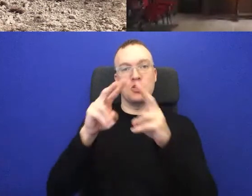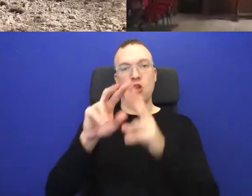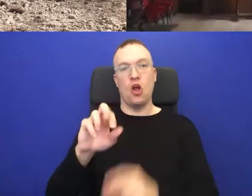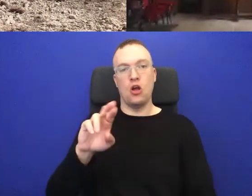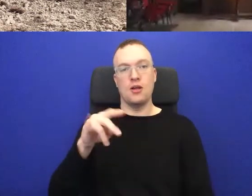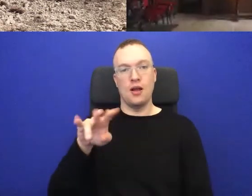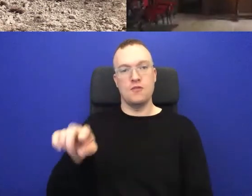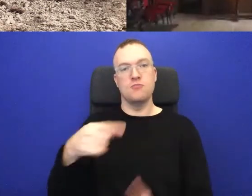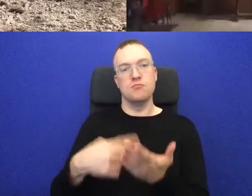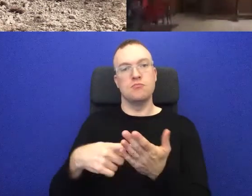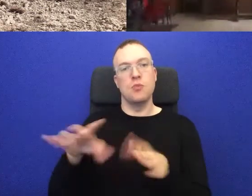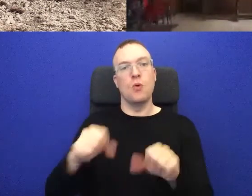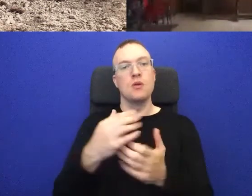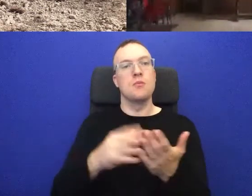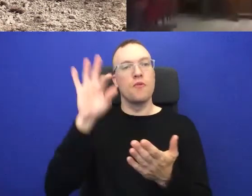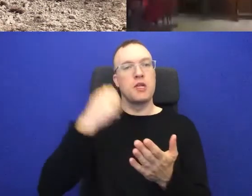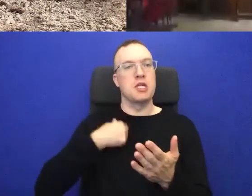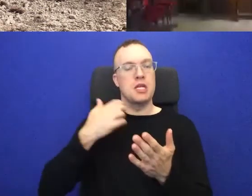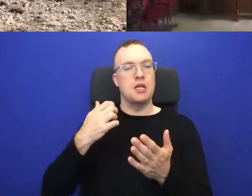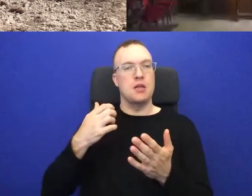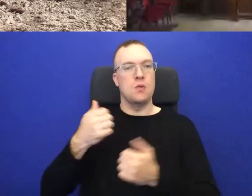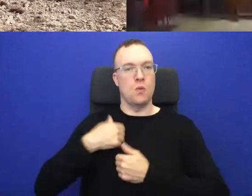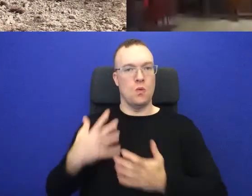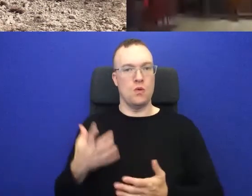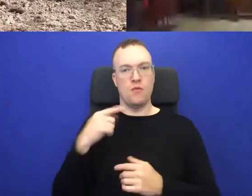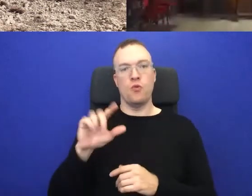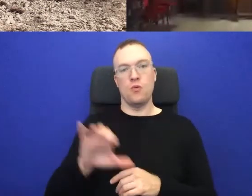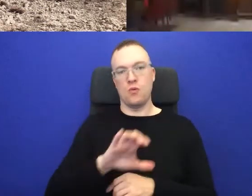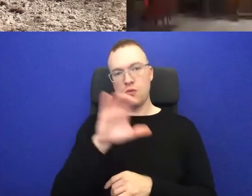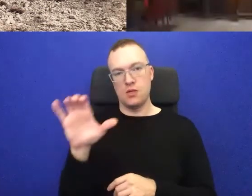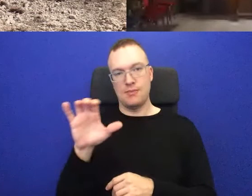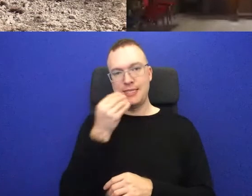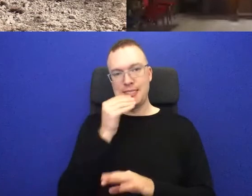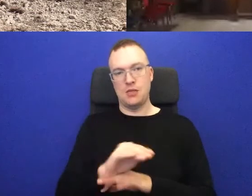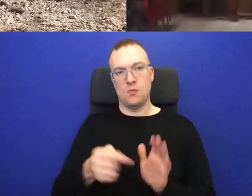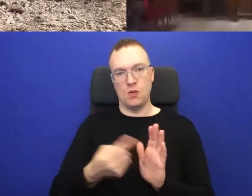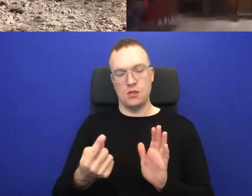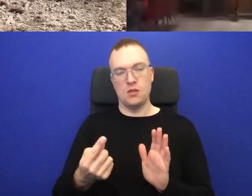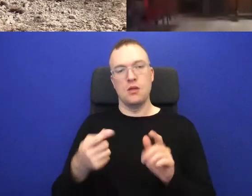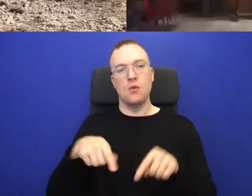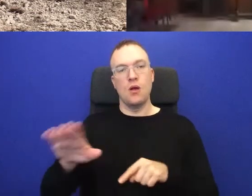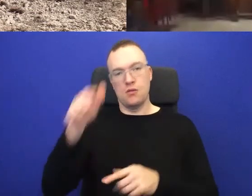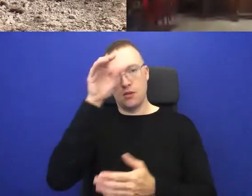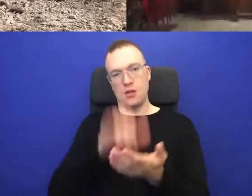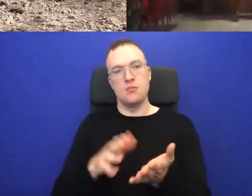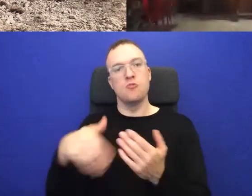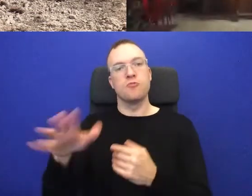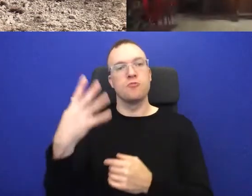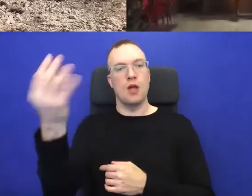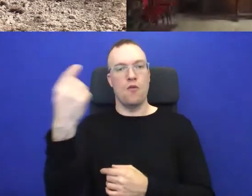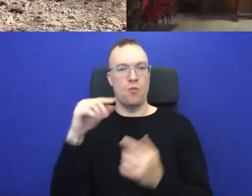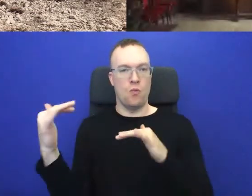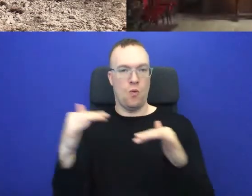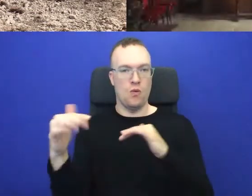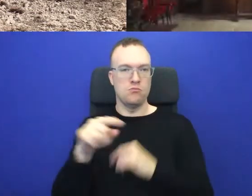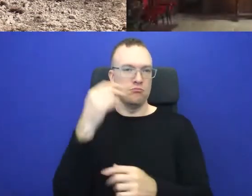about hosting some French Canadian soldiers for Christmas dinner one day while her husband was away at war. Now you can